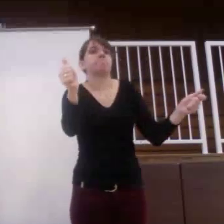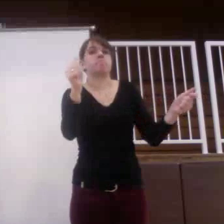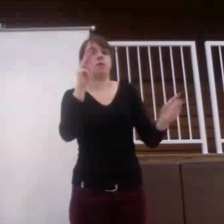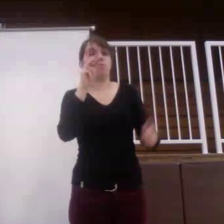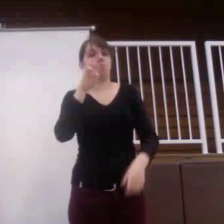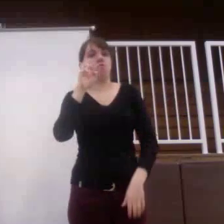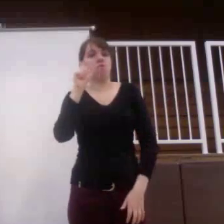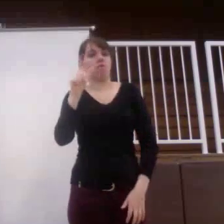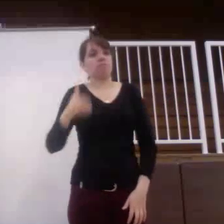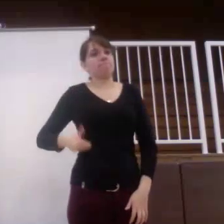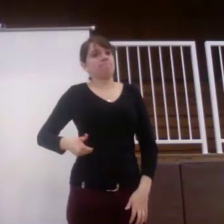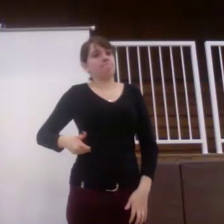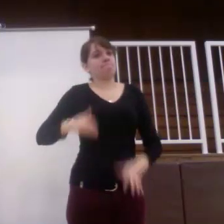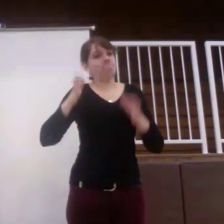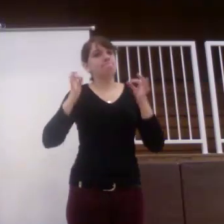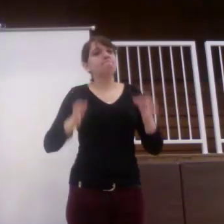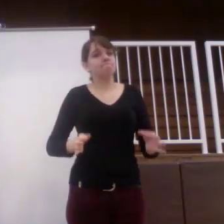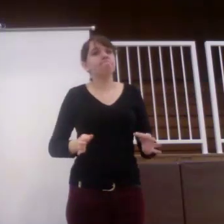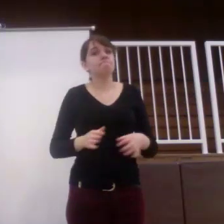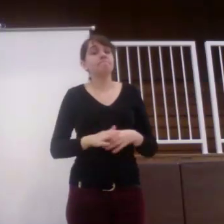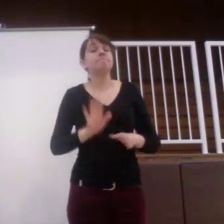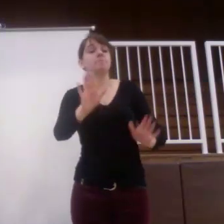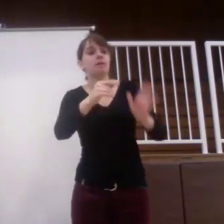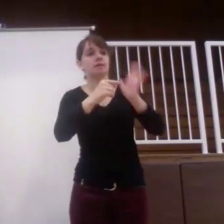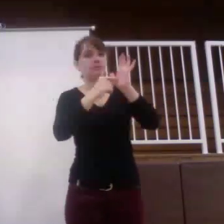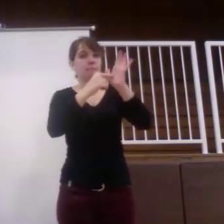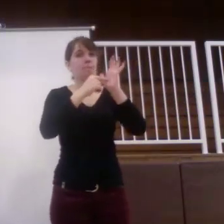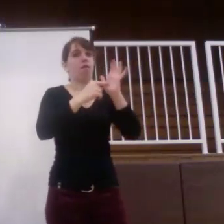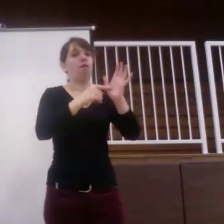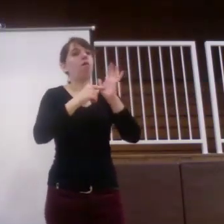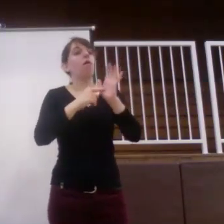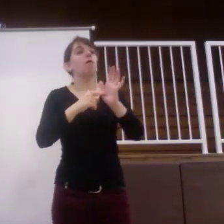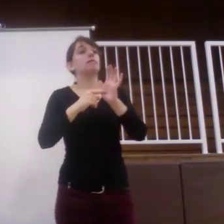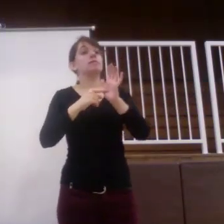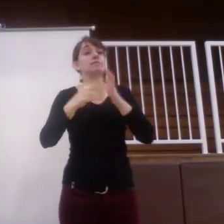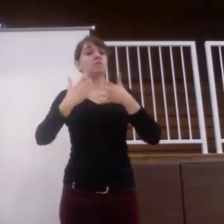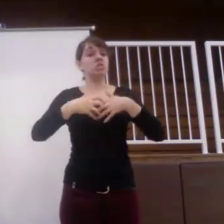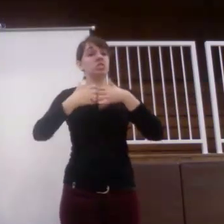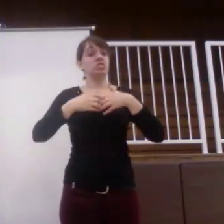For example, being put on a ventilator